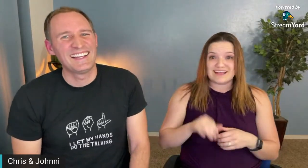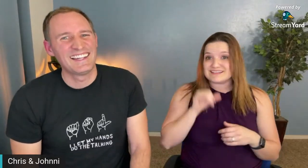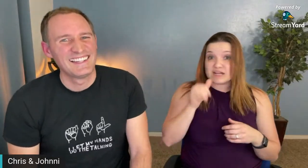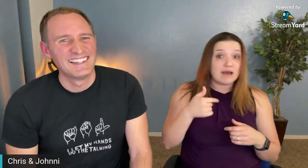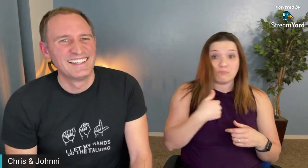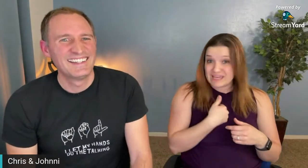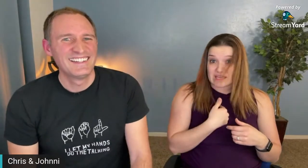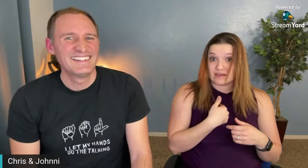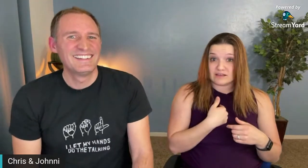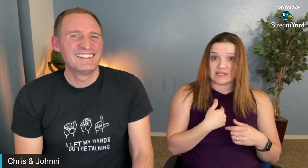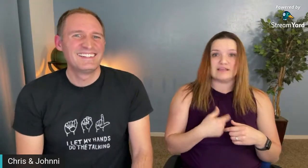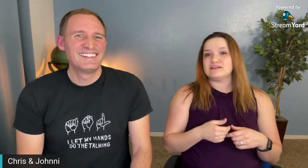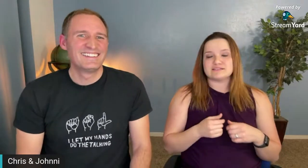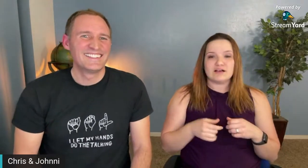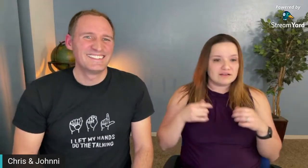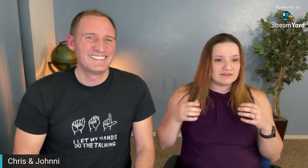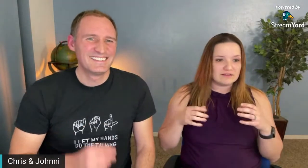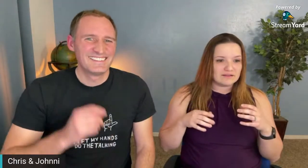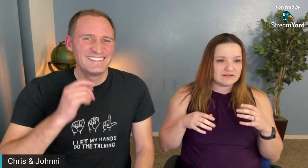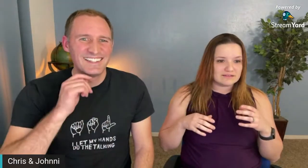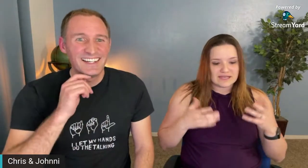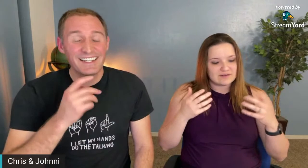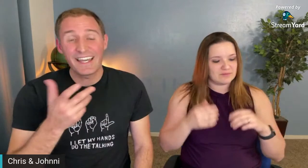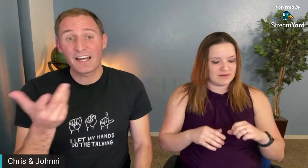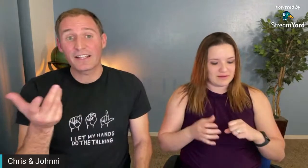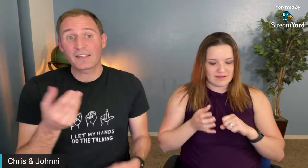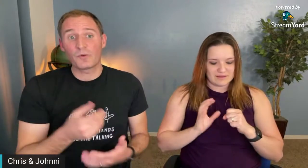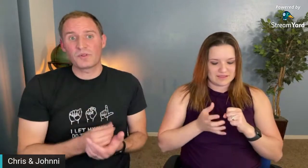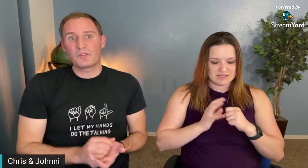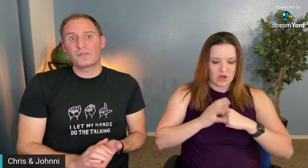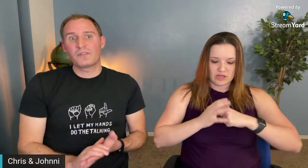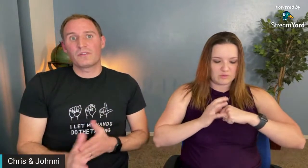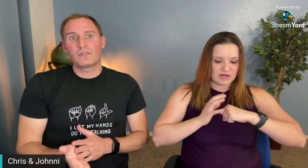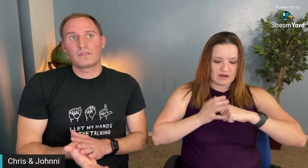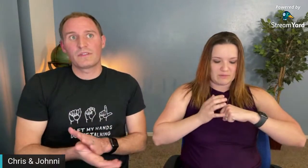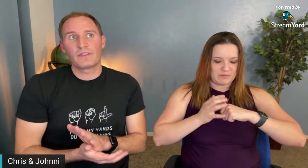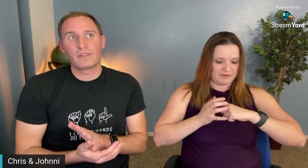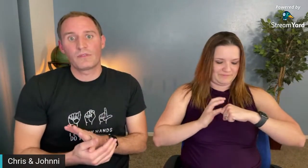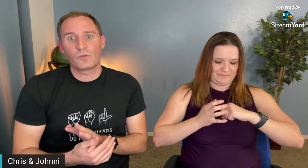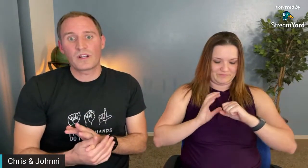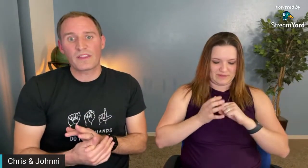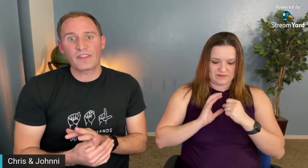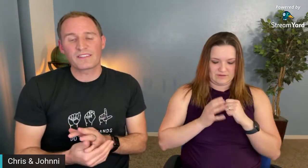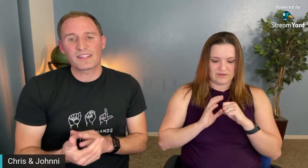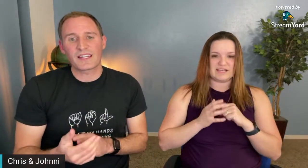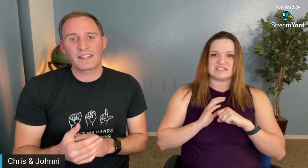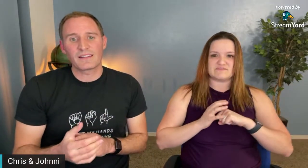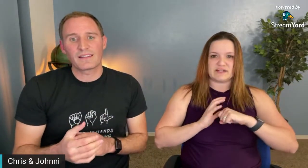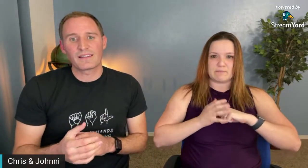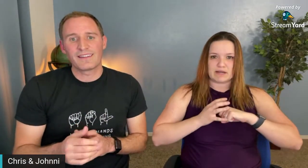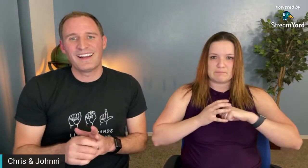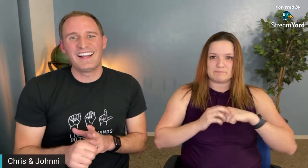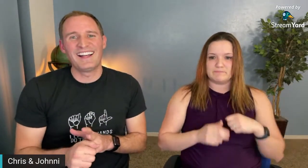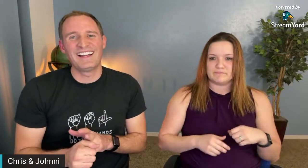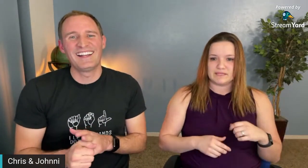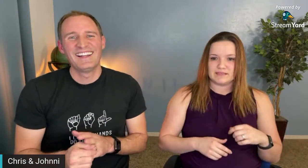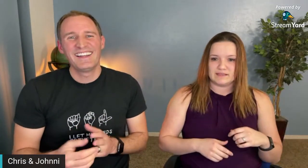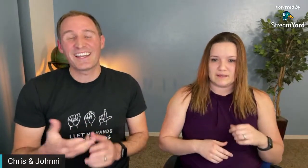That's not me. Like he's all. See, I don't yeah, know. like That's the only one I remember. One of the things that It's and